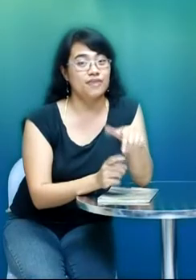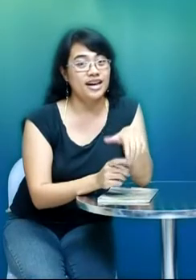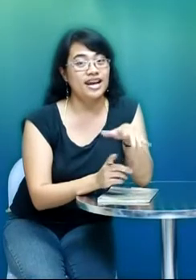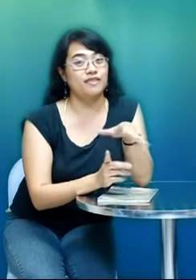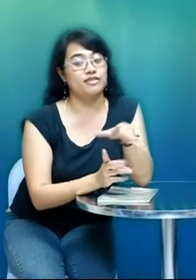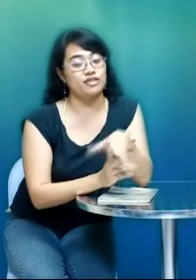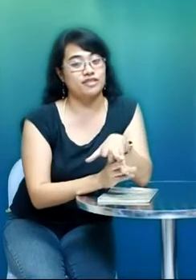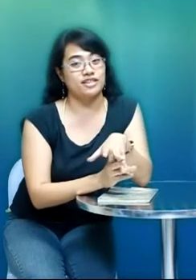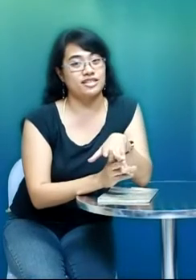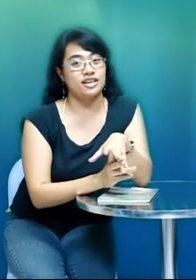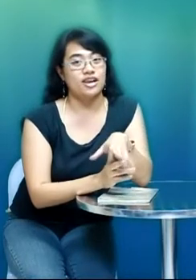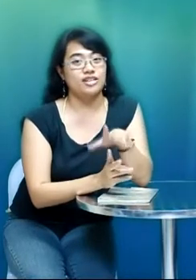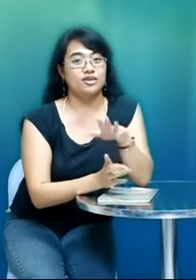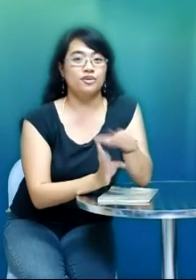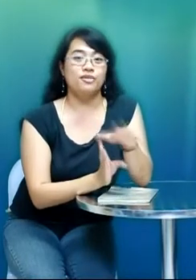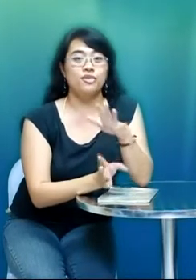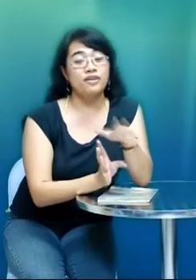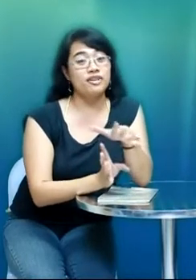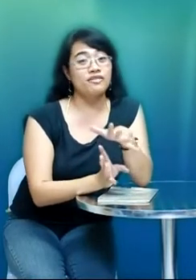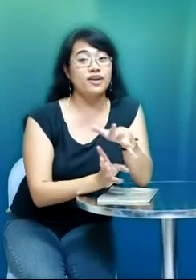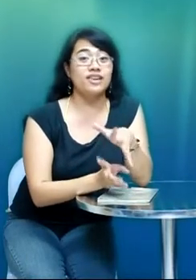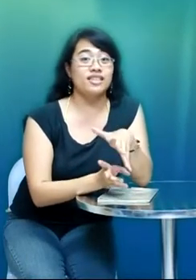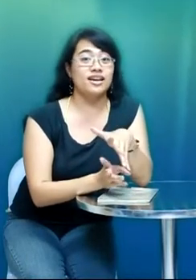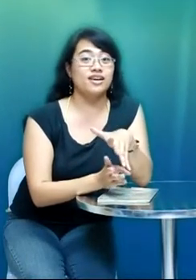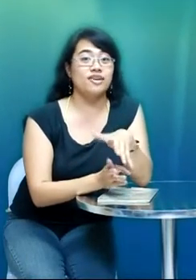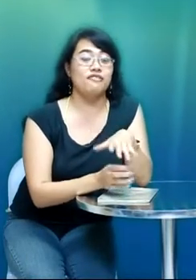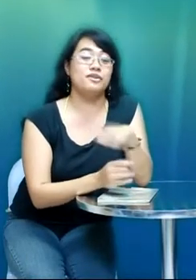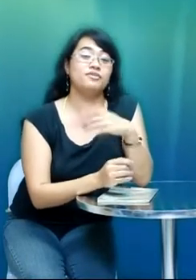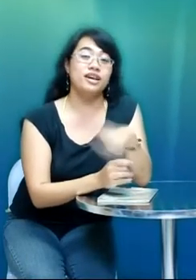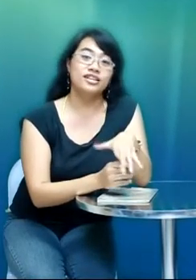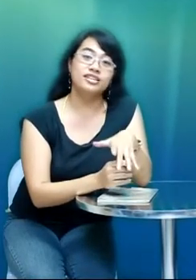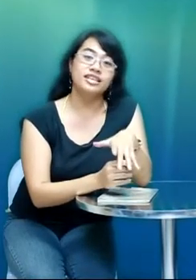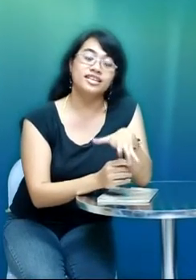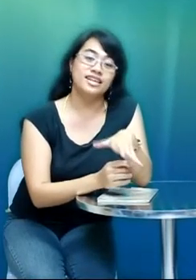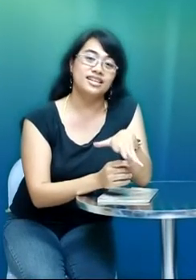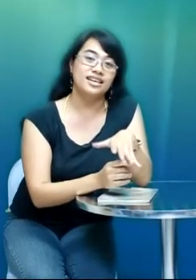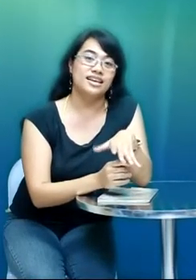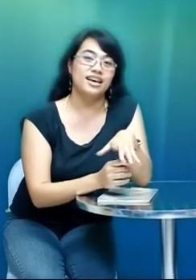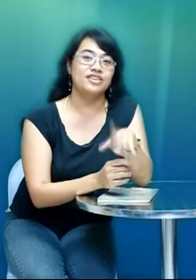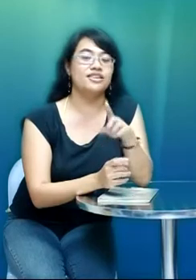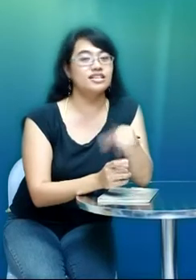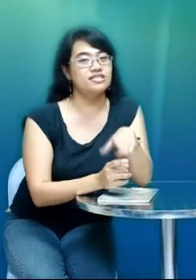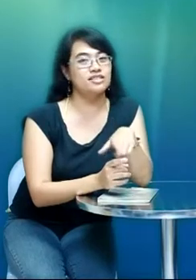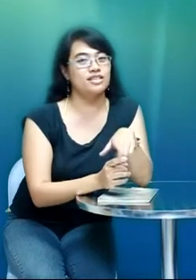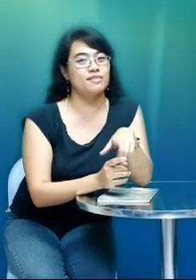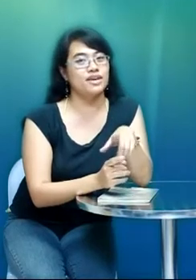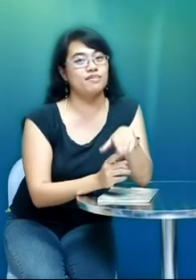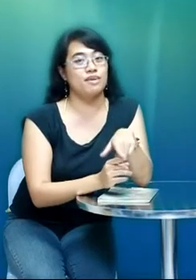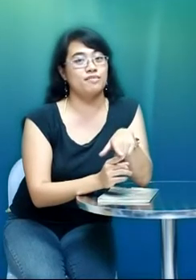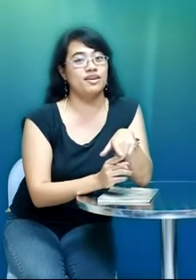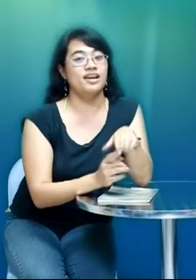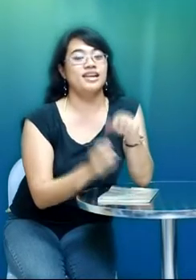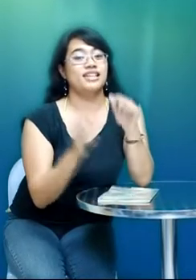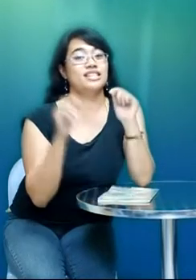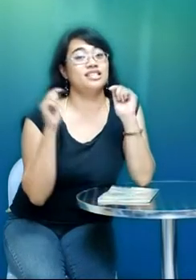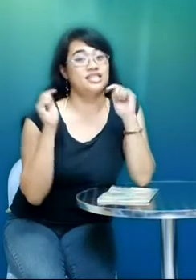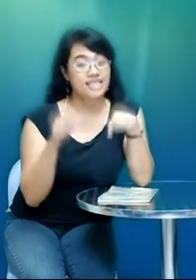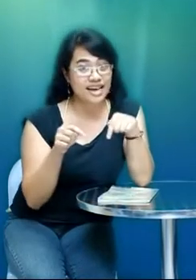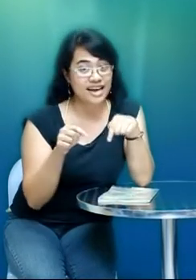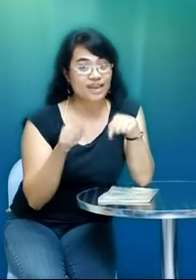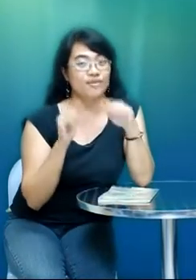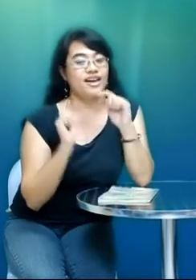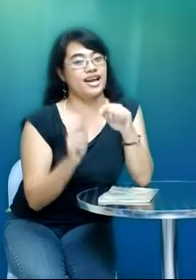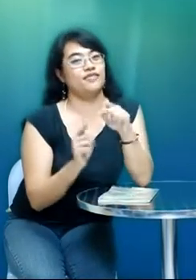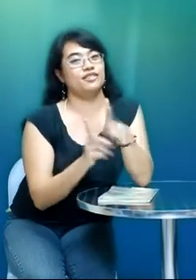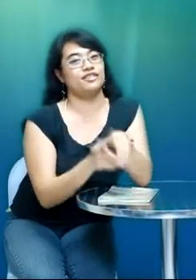today right after service. So whoever of you out there who have been regularly attending and you're interested in being a member, that's